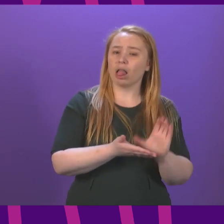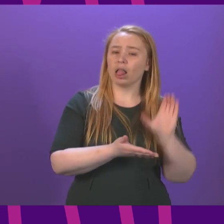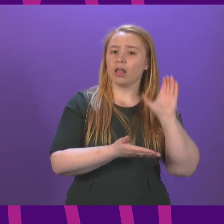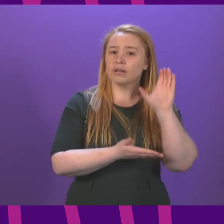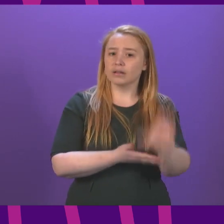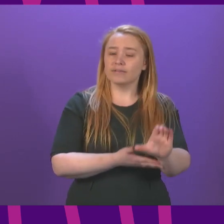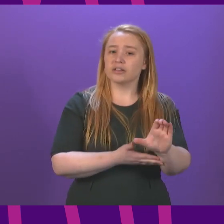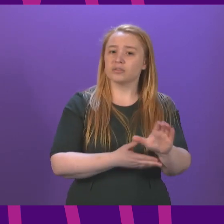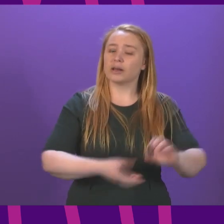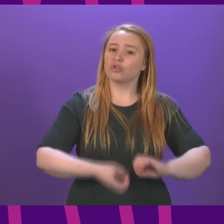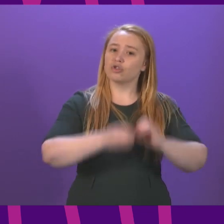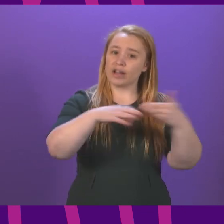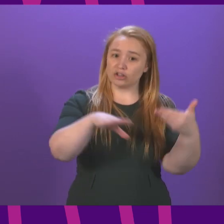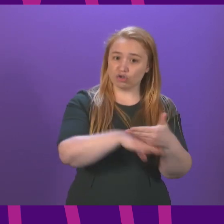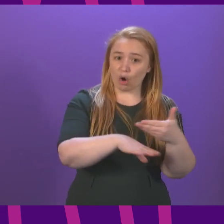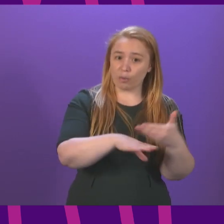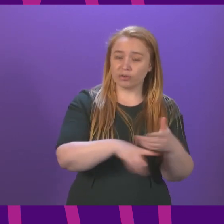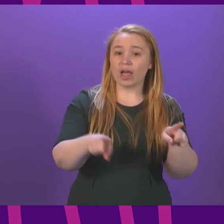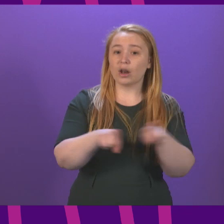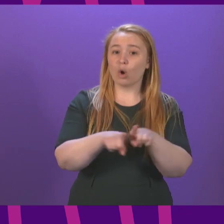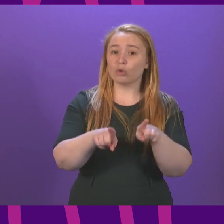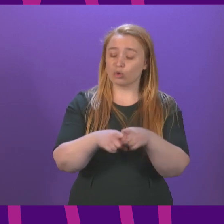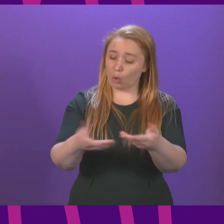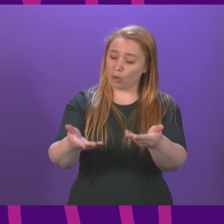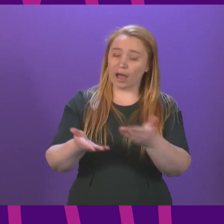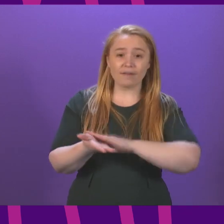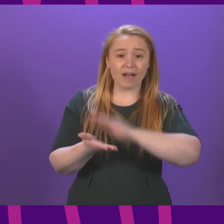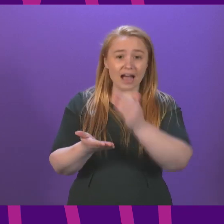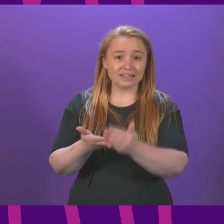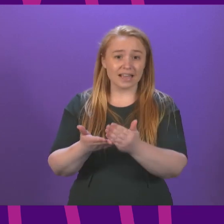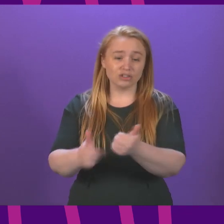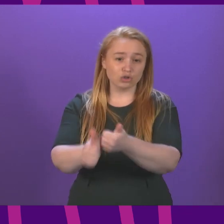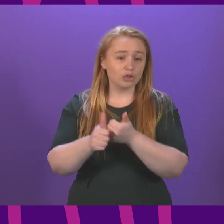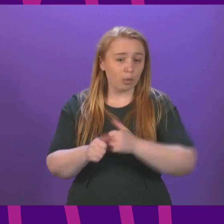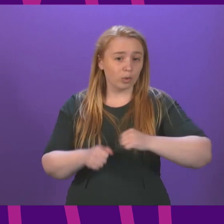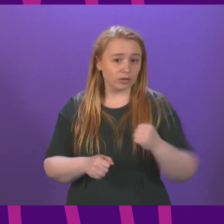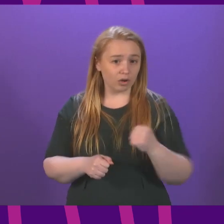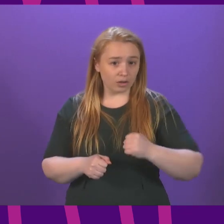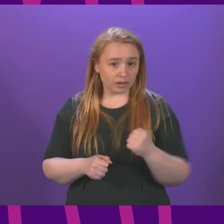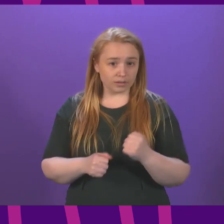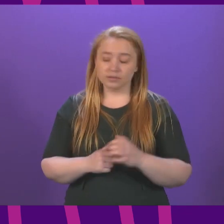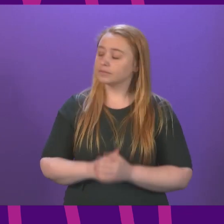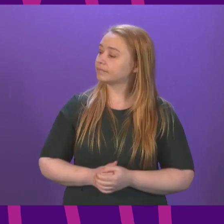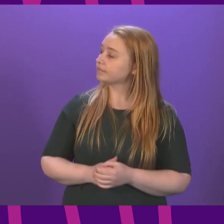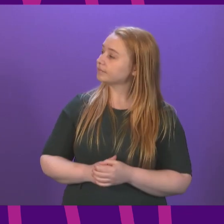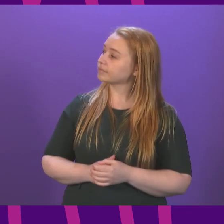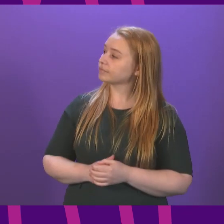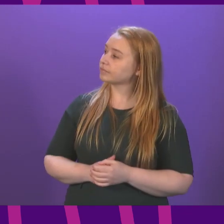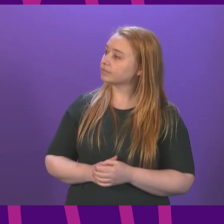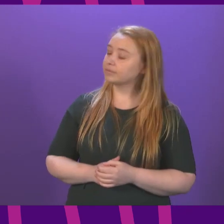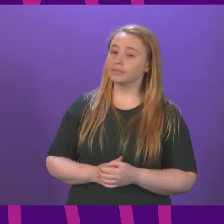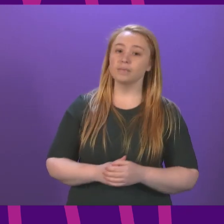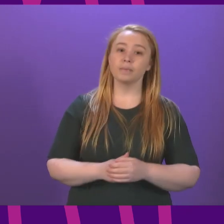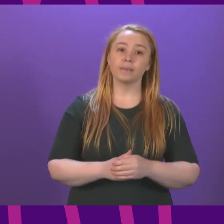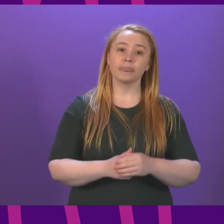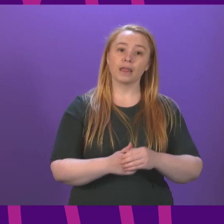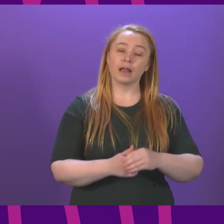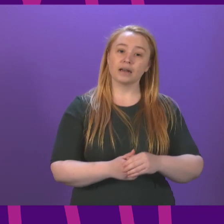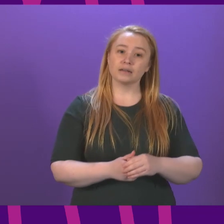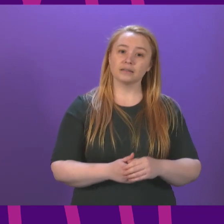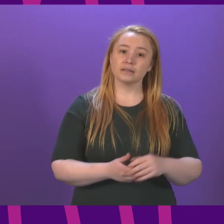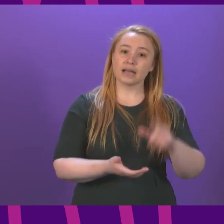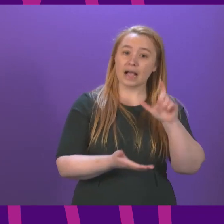both creates jobs and gives us assets for this country. First Minister. Well, John Mason is absolutely right on this point. mean, capital spending is, of